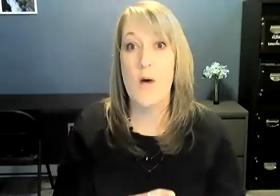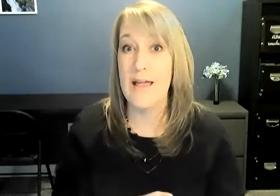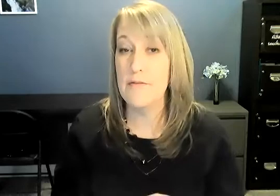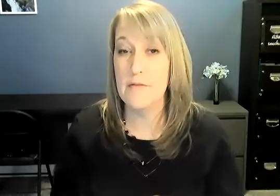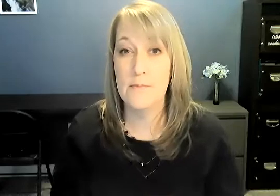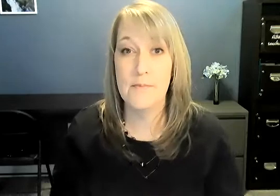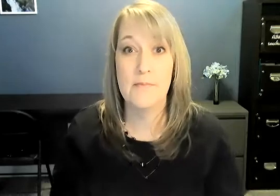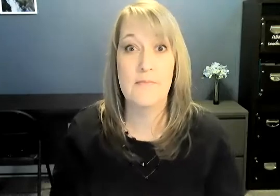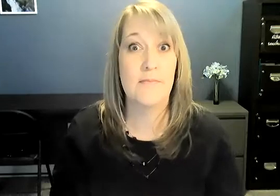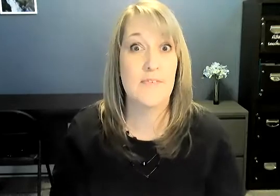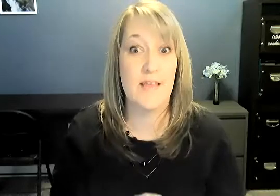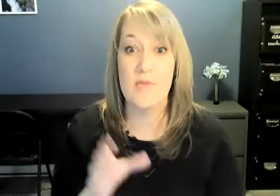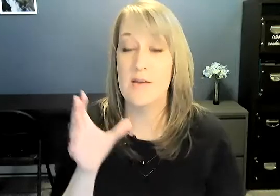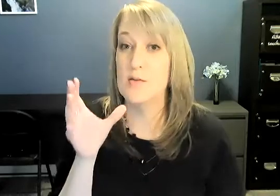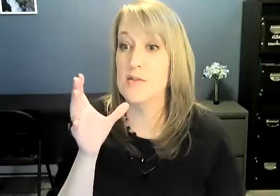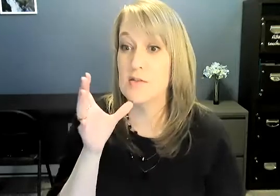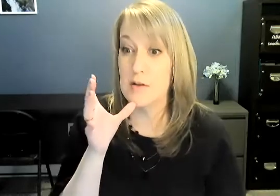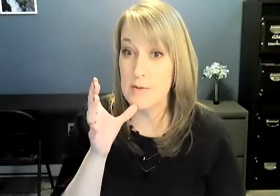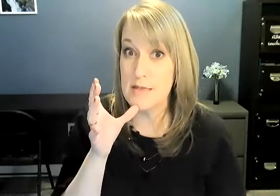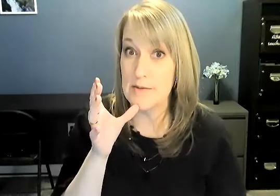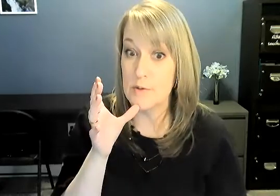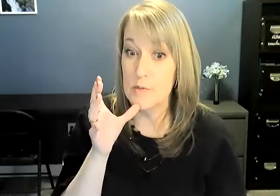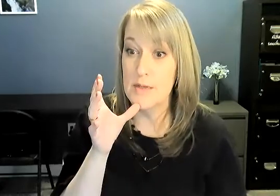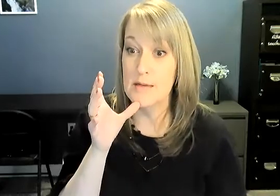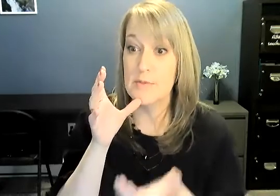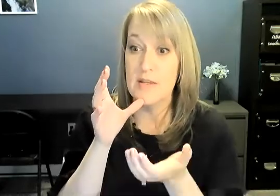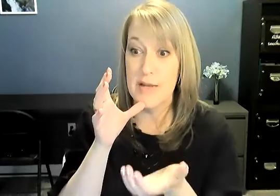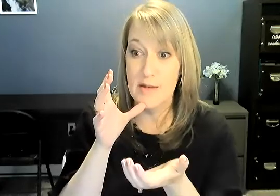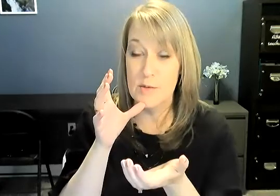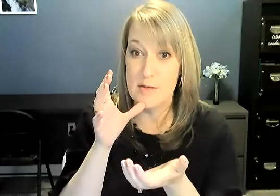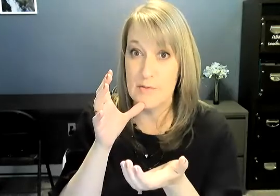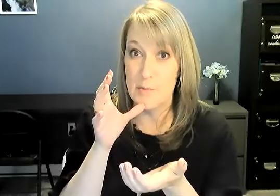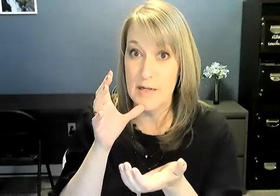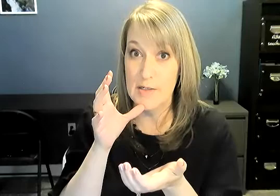Wife, same thing. You start with the sign for woman, but then you end with the sign for marriage.